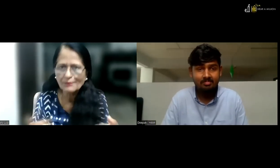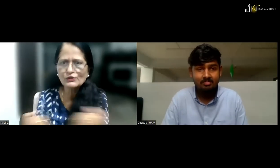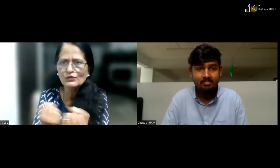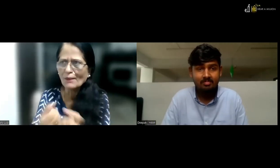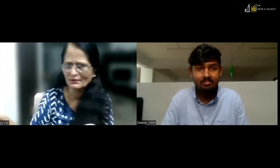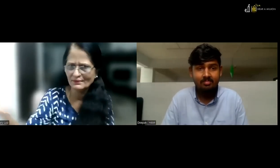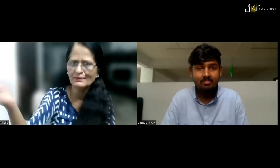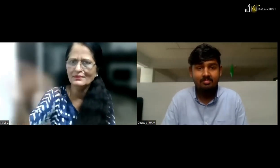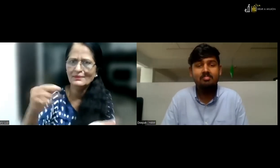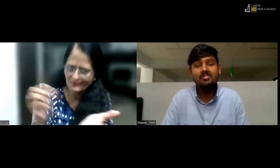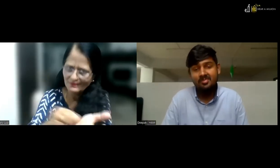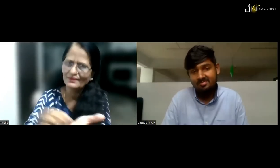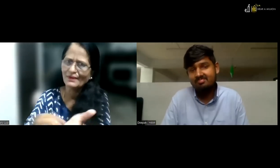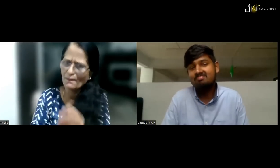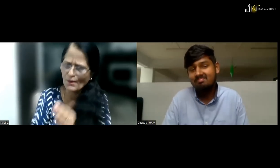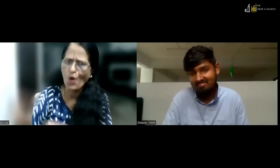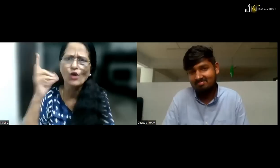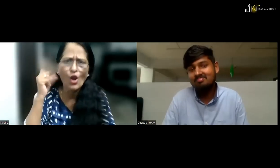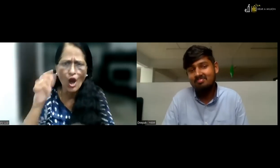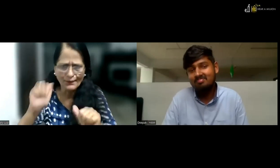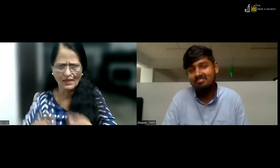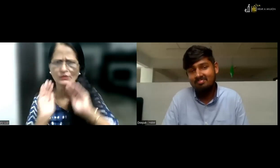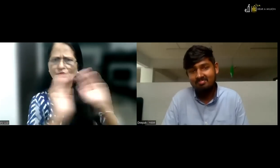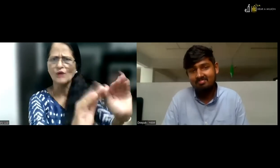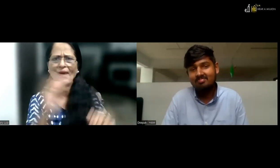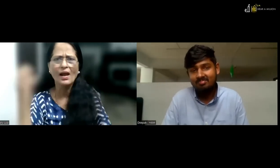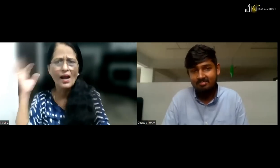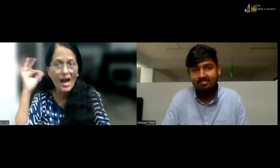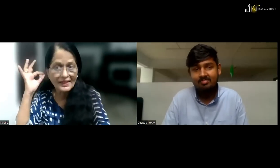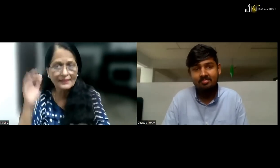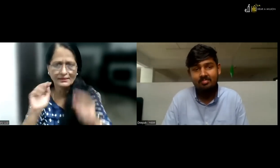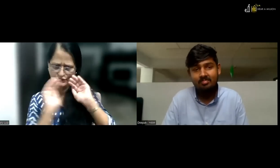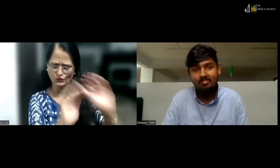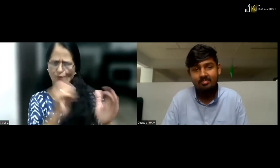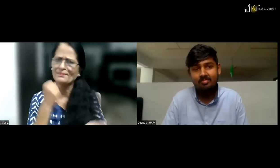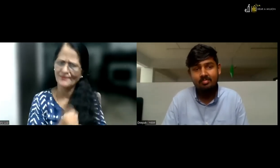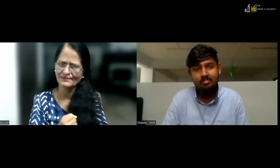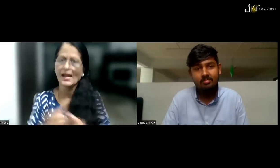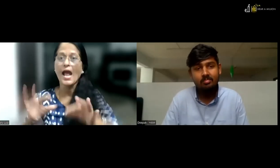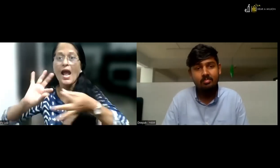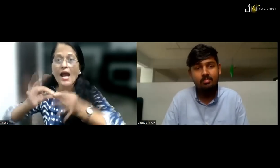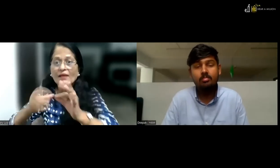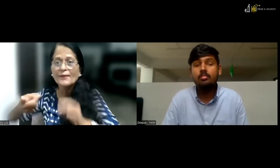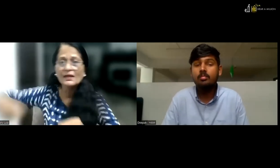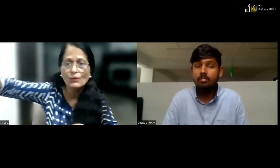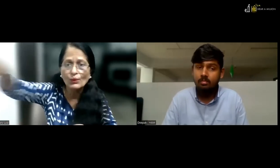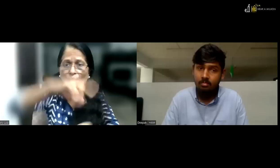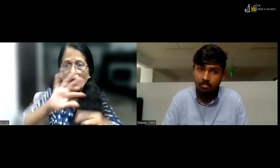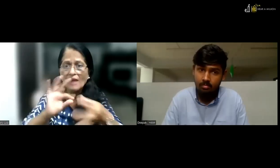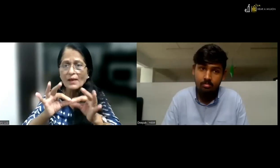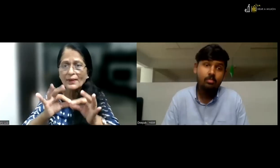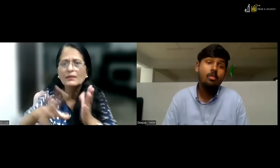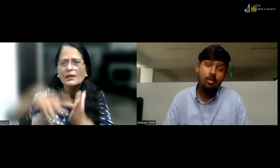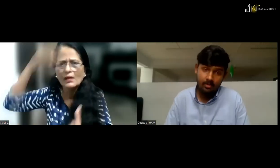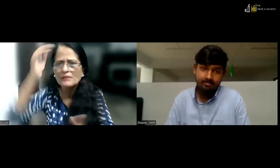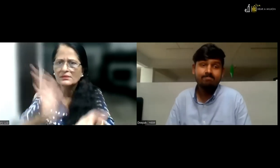ask anyone who is like who is knowing some sign language, they can just fill up the form, whether they are